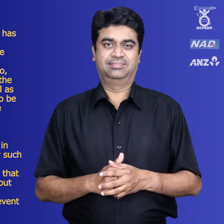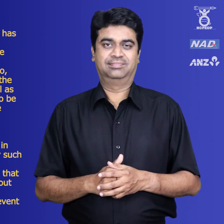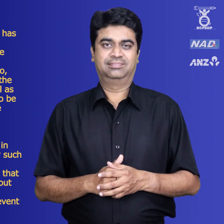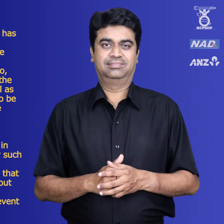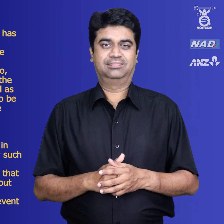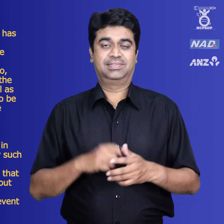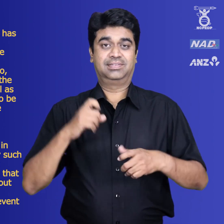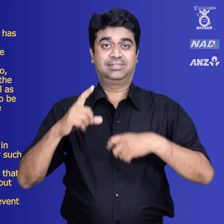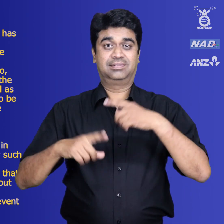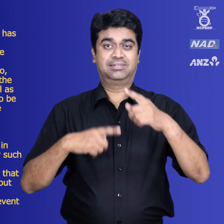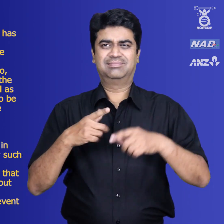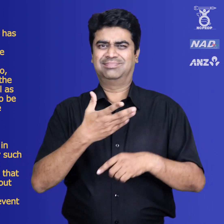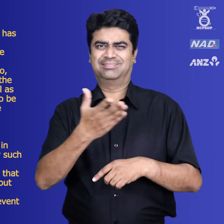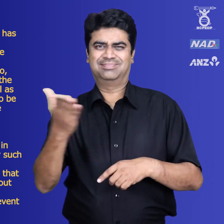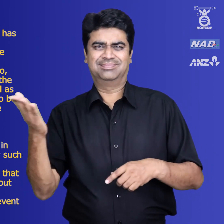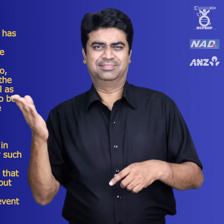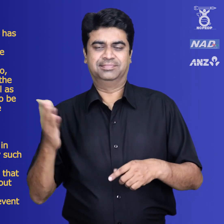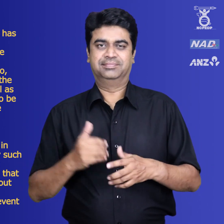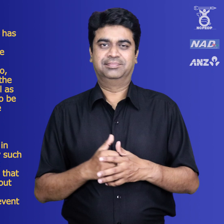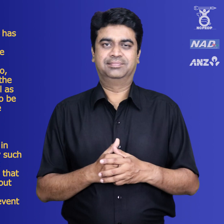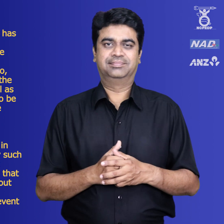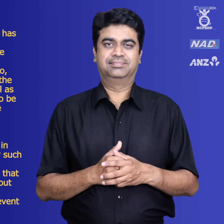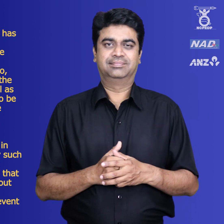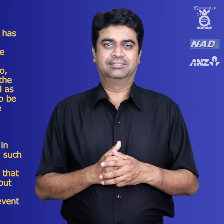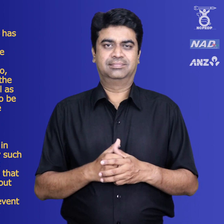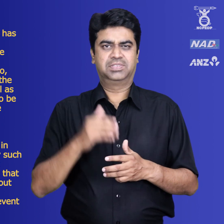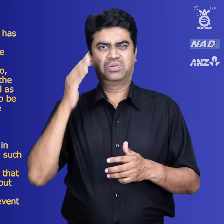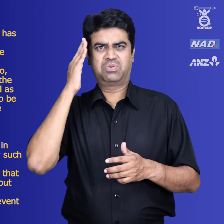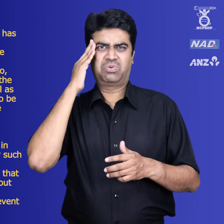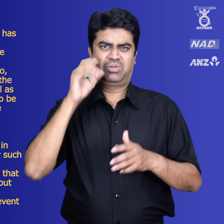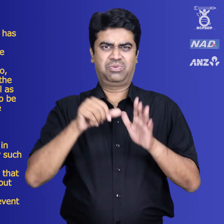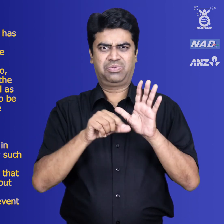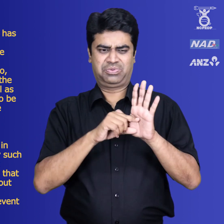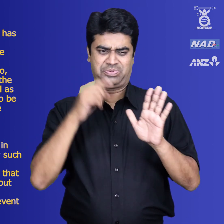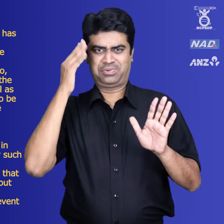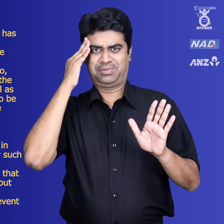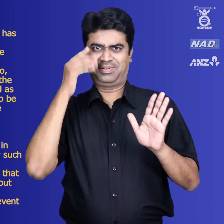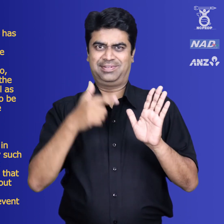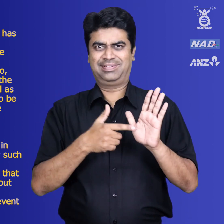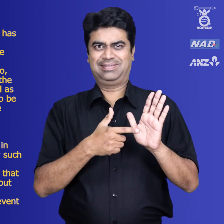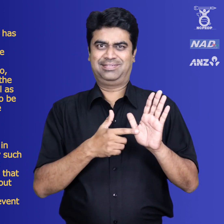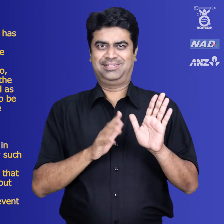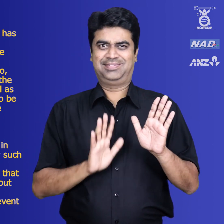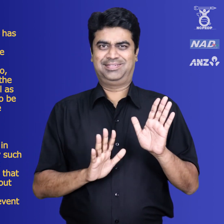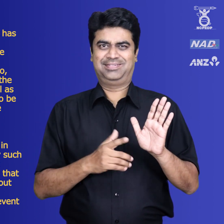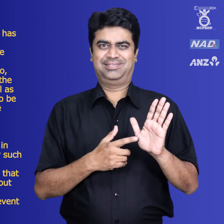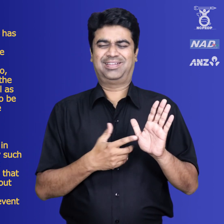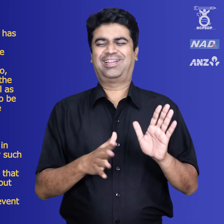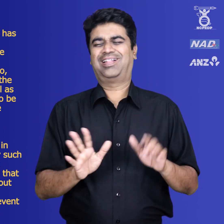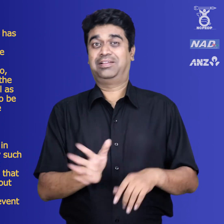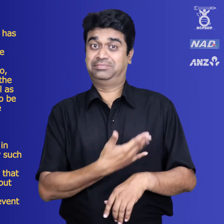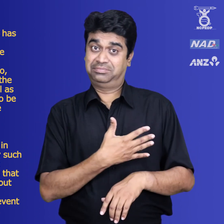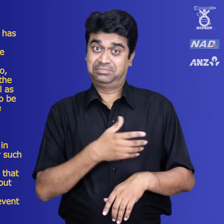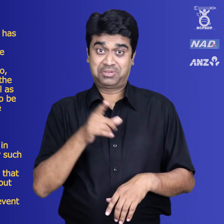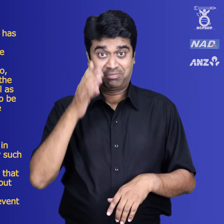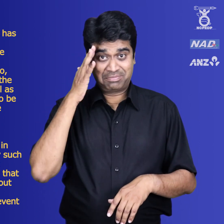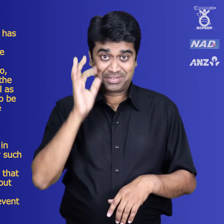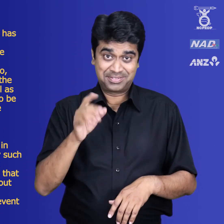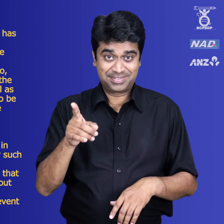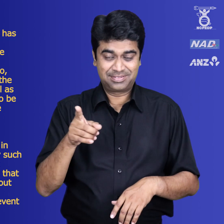nothing contained in this subsection shall render any such person liable to any punishment provided in this Act, if he proves that